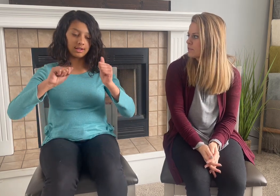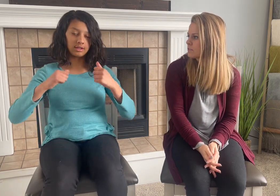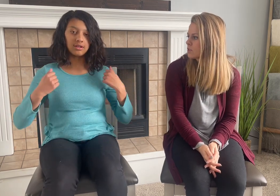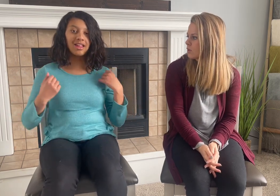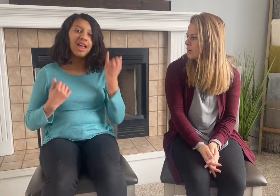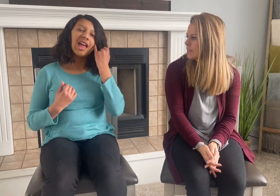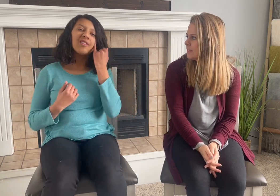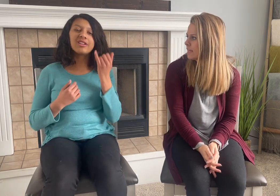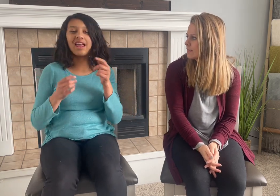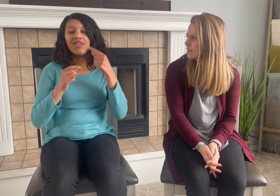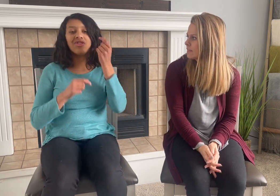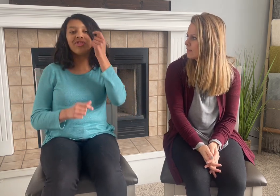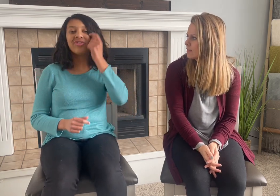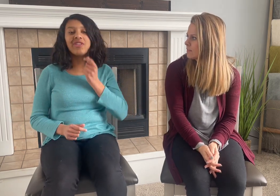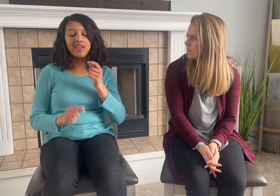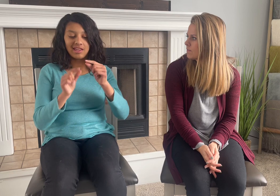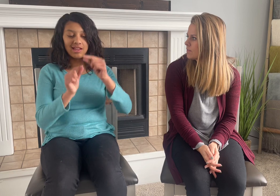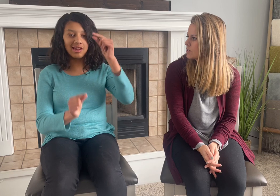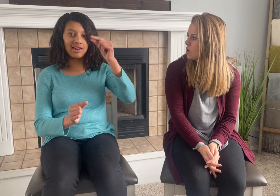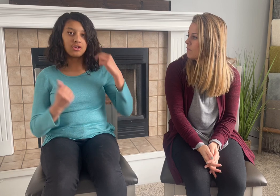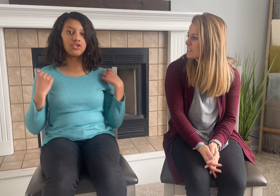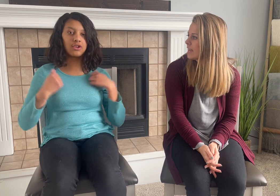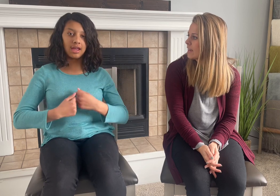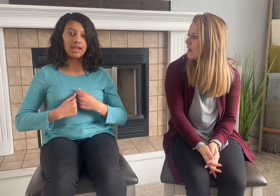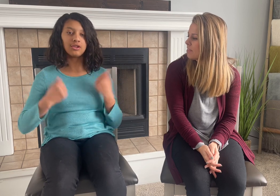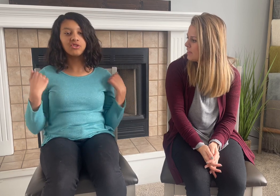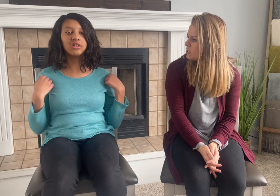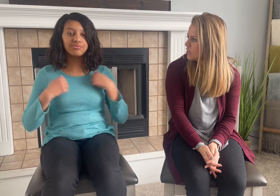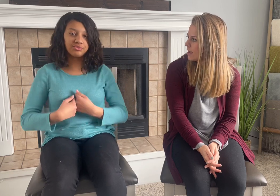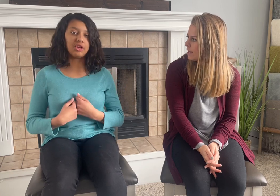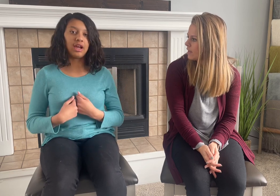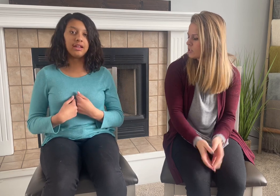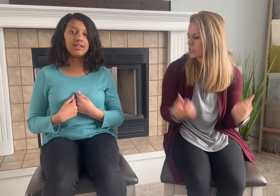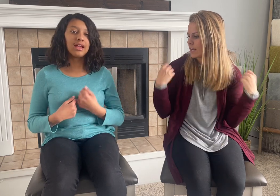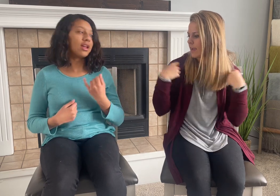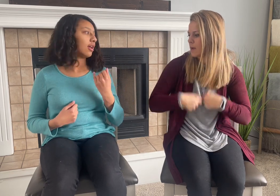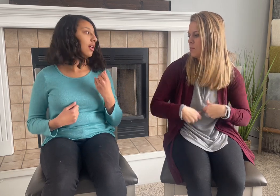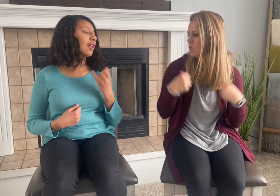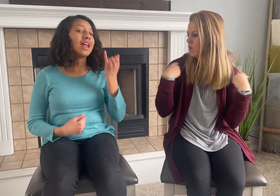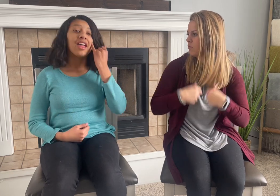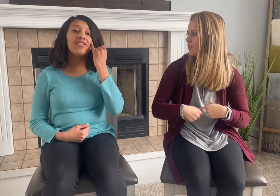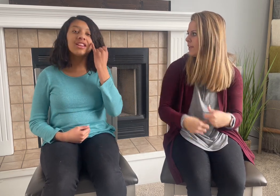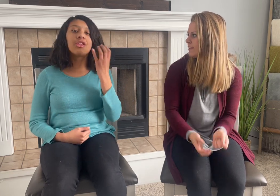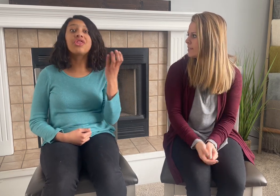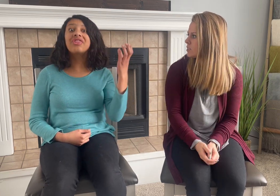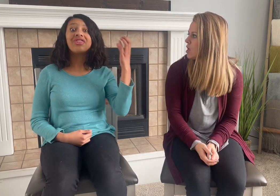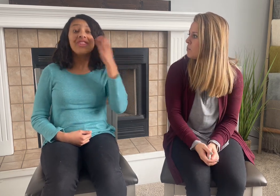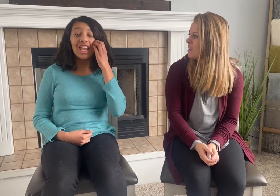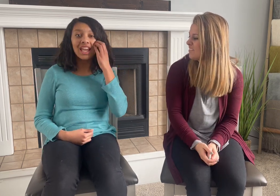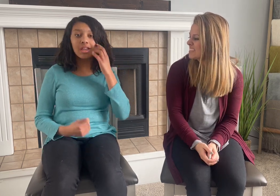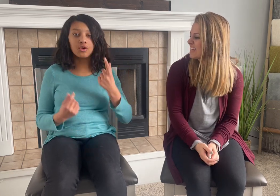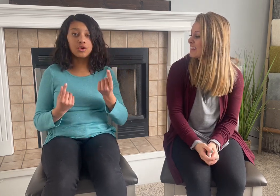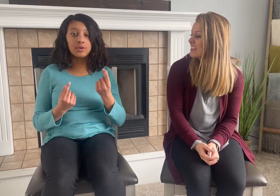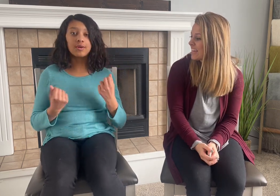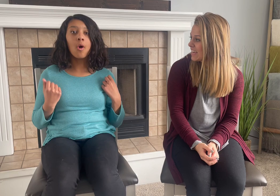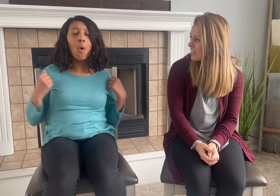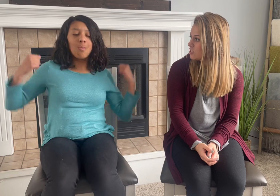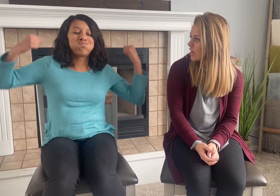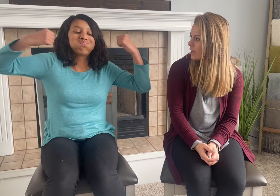So you're gonna take, so if it's like a thin jacket, you're just gonna kind of pull it over like this. But if it's a thick jacket,